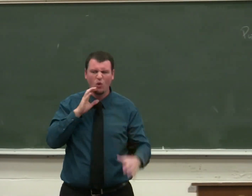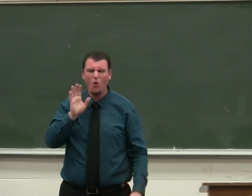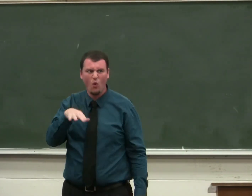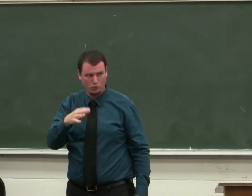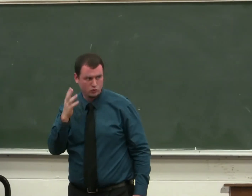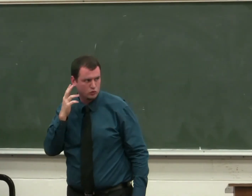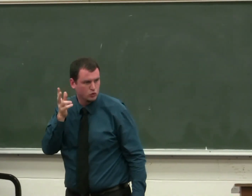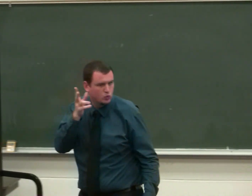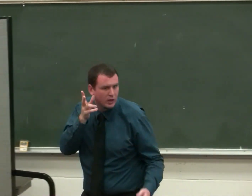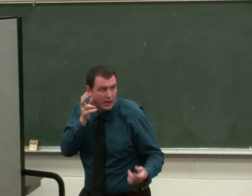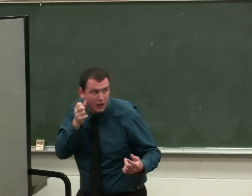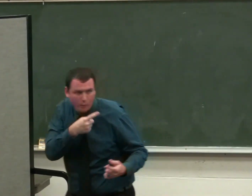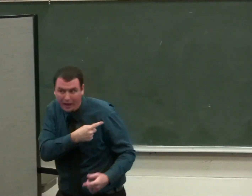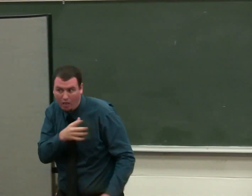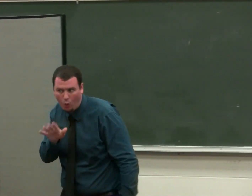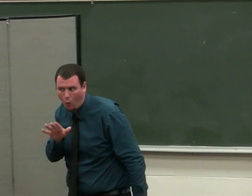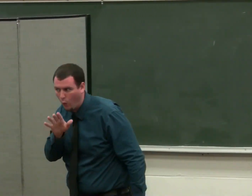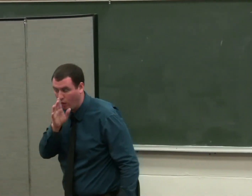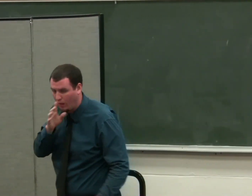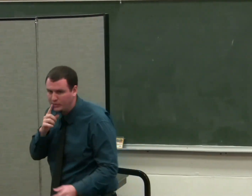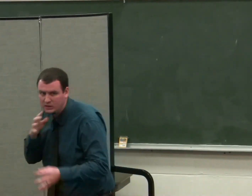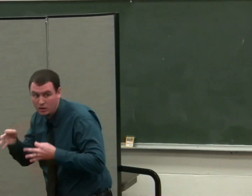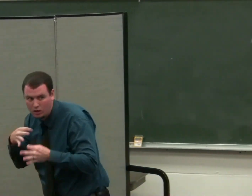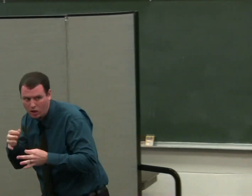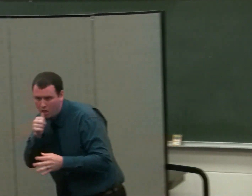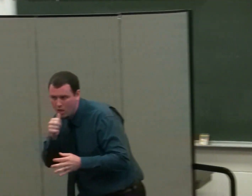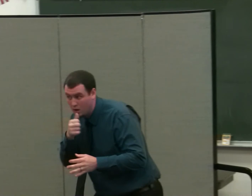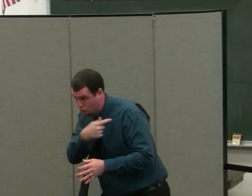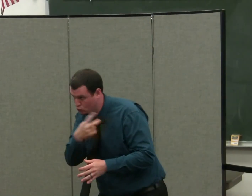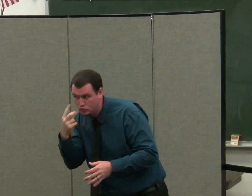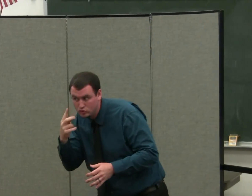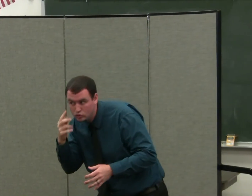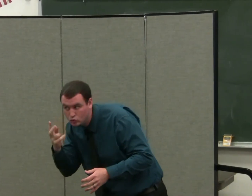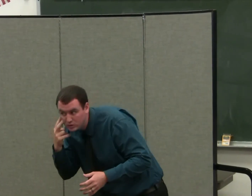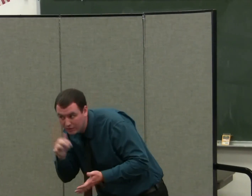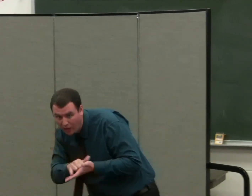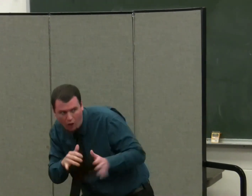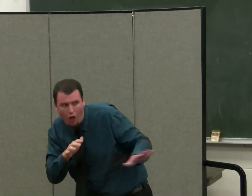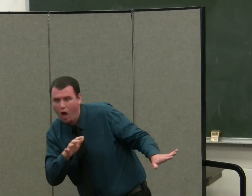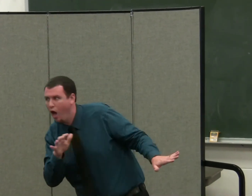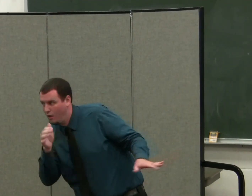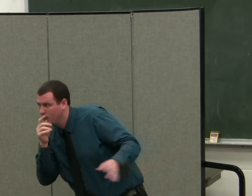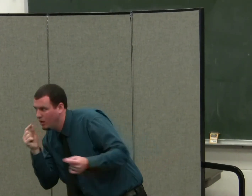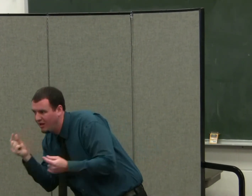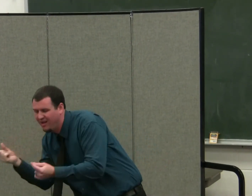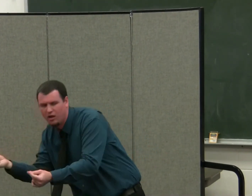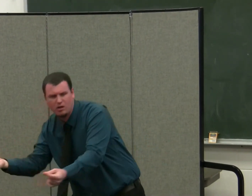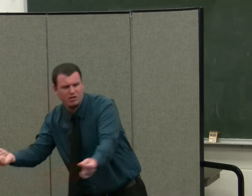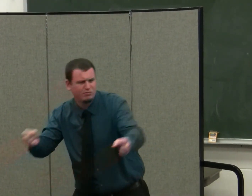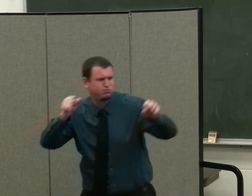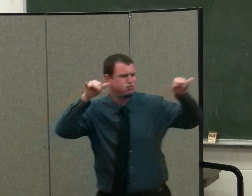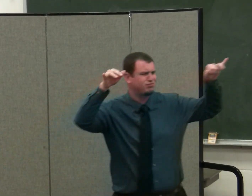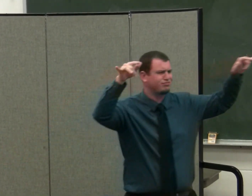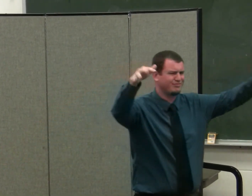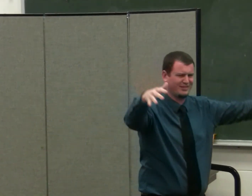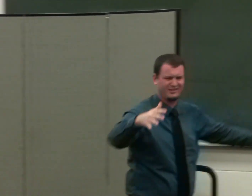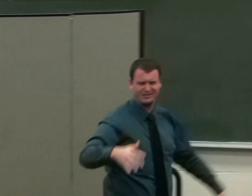That is included in the corrupt communication. Oh, did you hear about this person? Oh, yeah. And